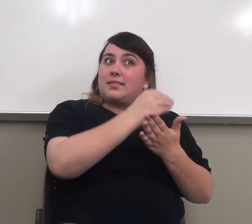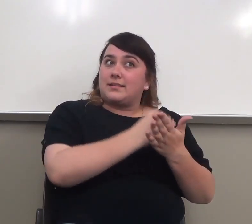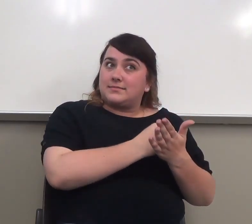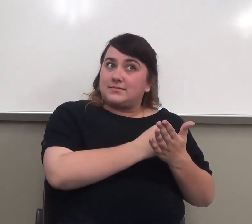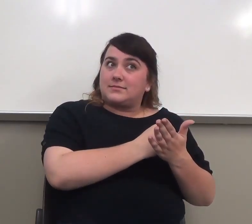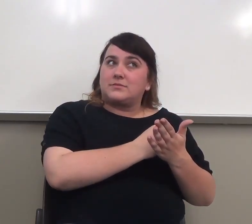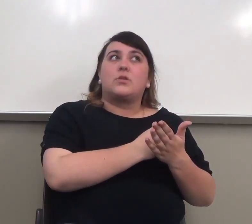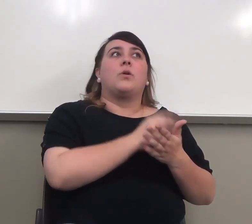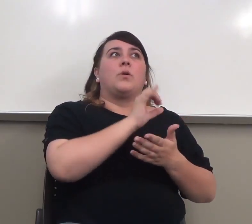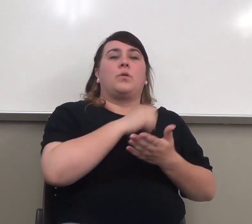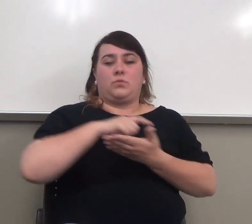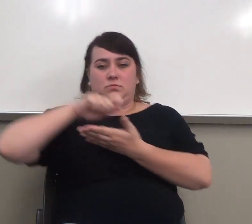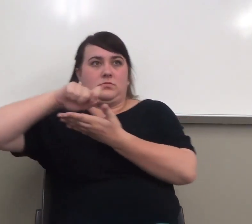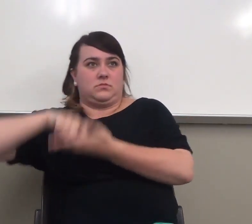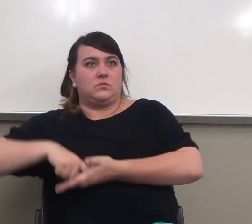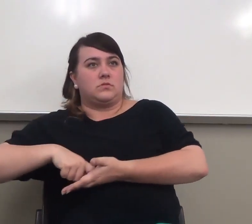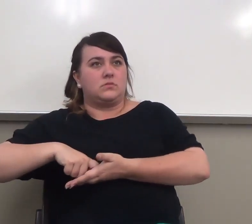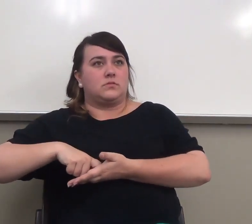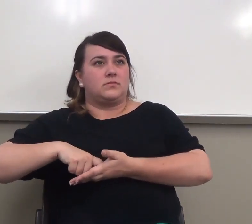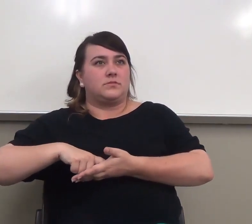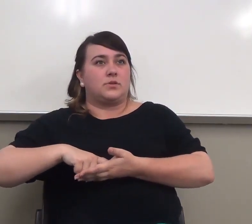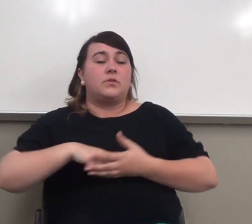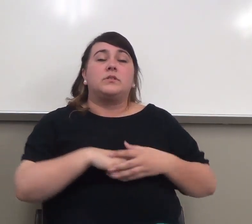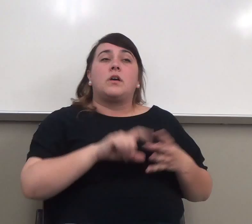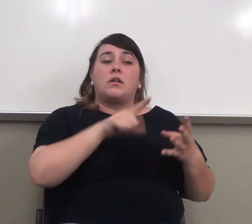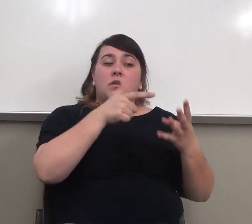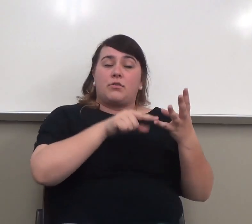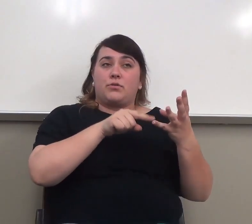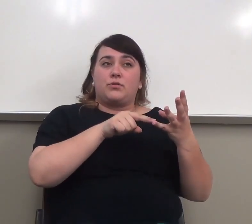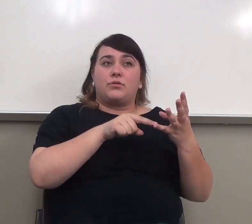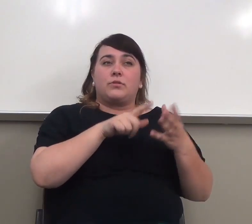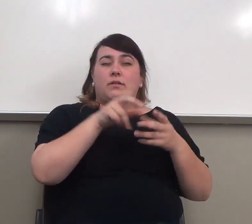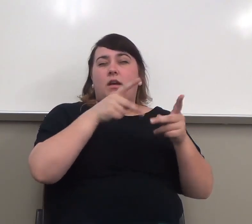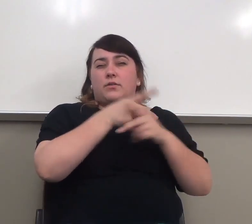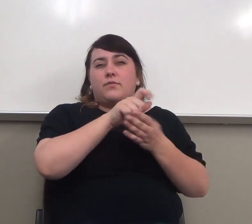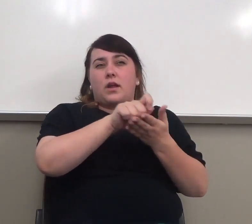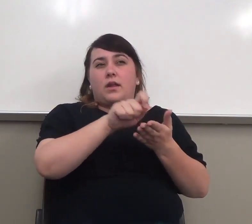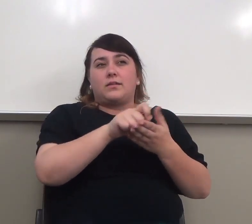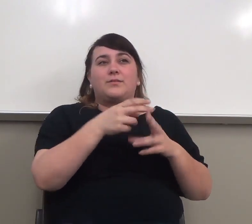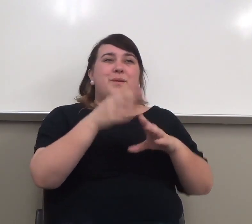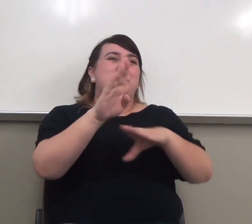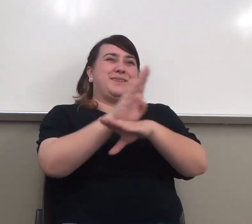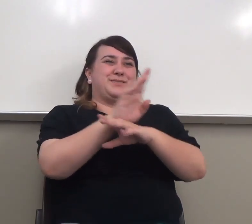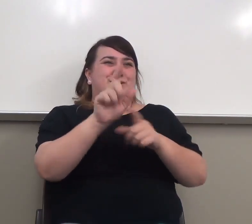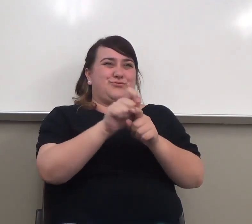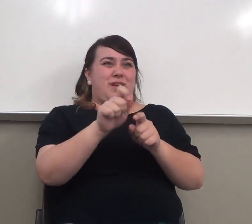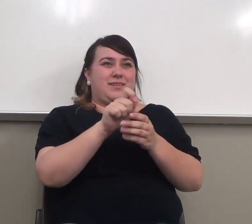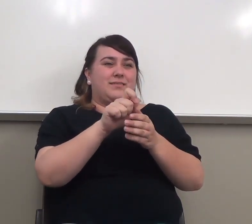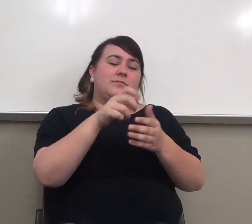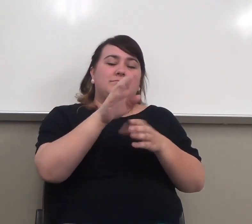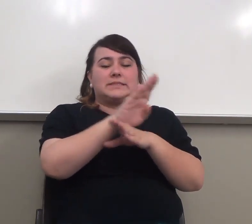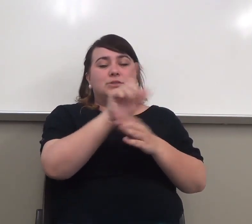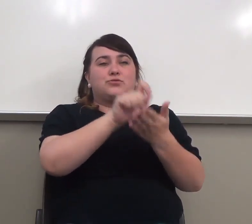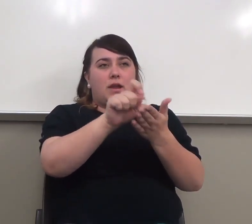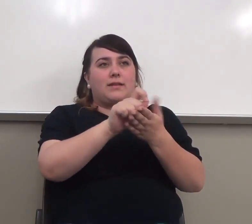that's probably a good thing to have in your notes. Does that make sense? Because the teacher's trying to say, okay, here's my